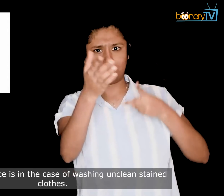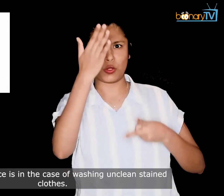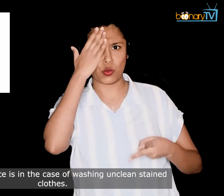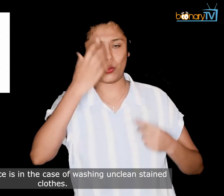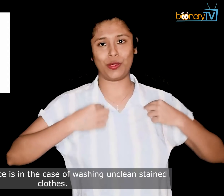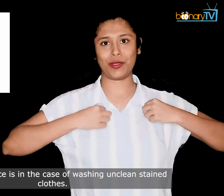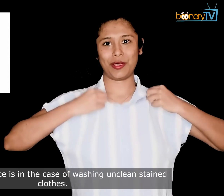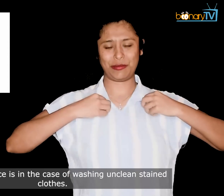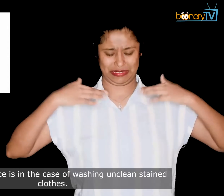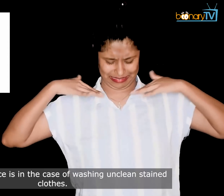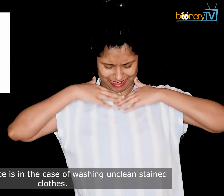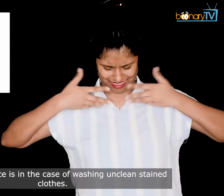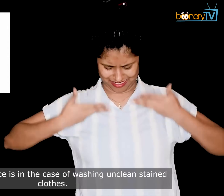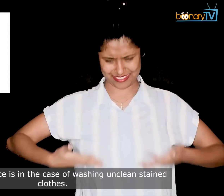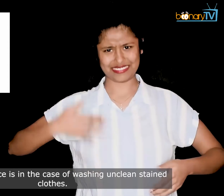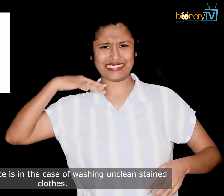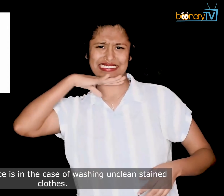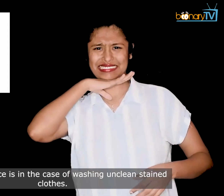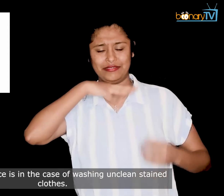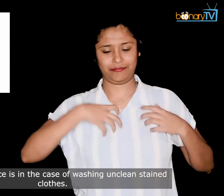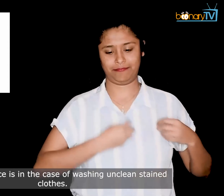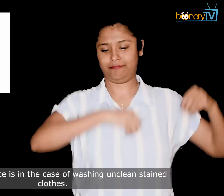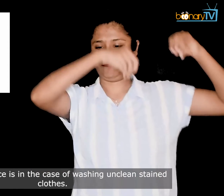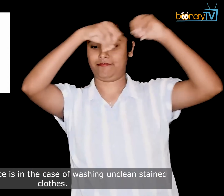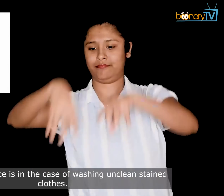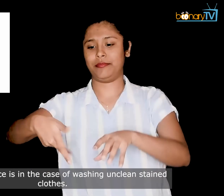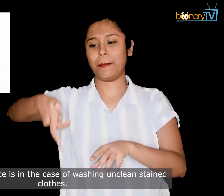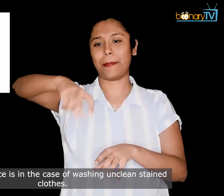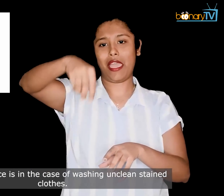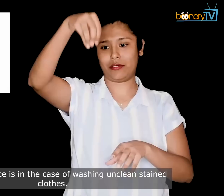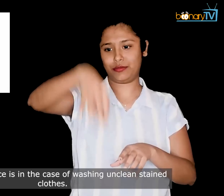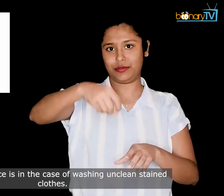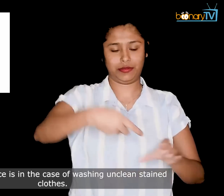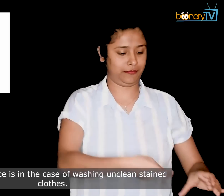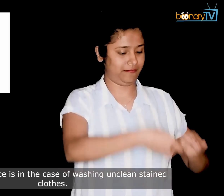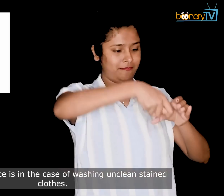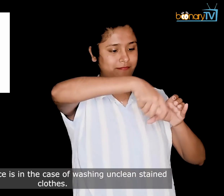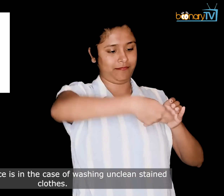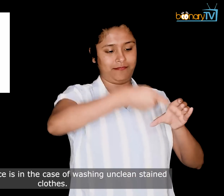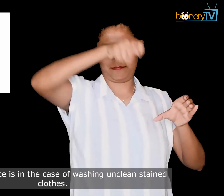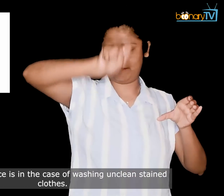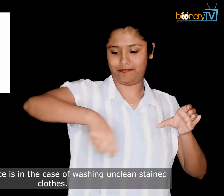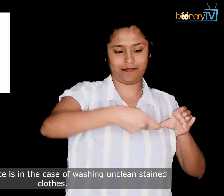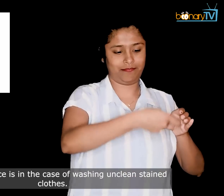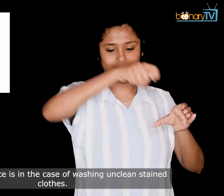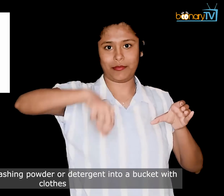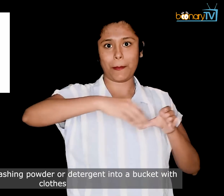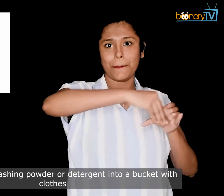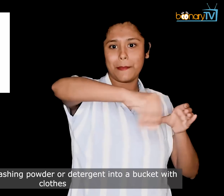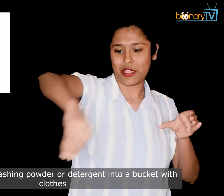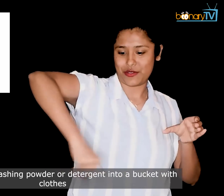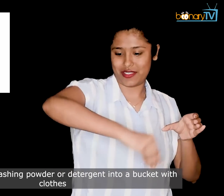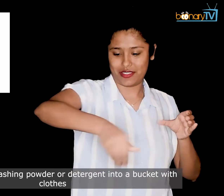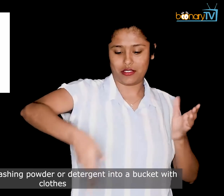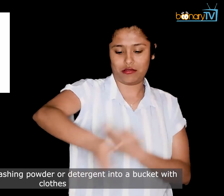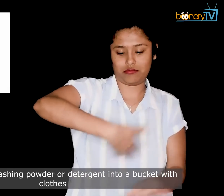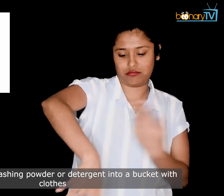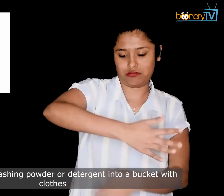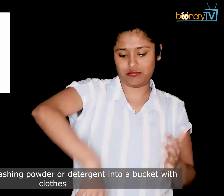Another instance is in the case of washing unclean stained clothes. When you put a washing powder